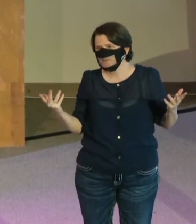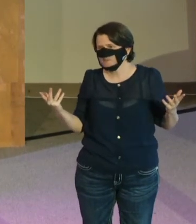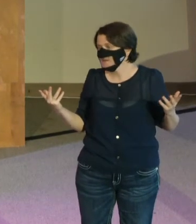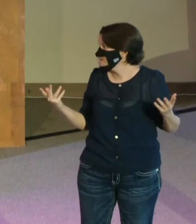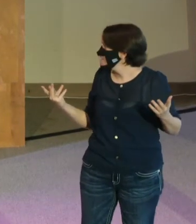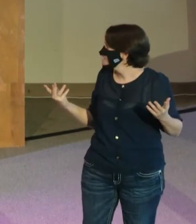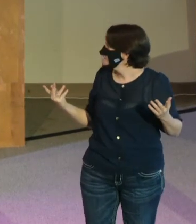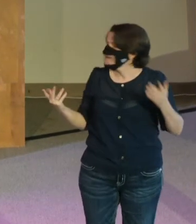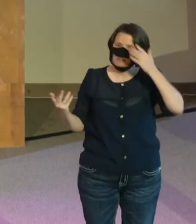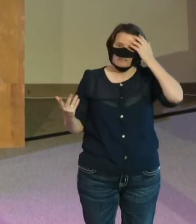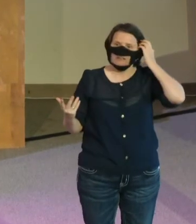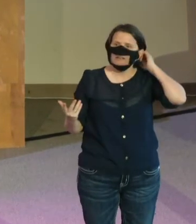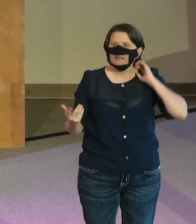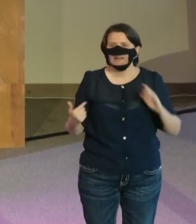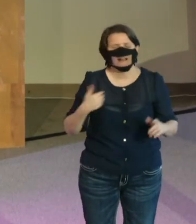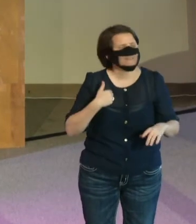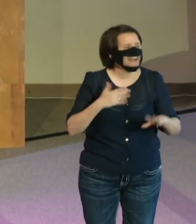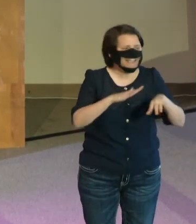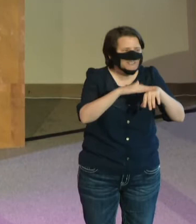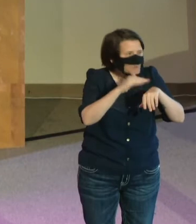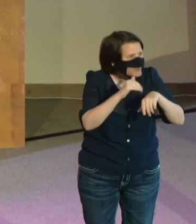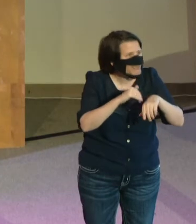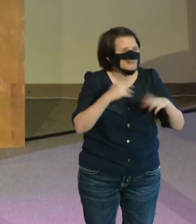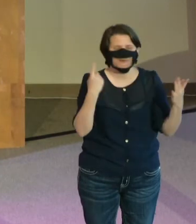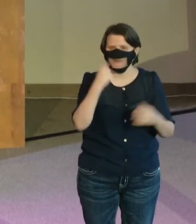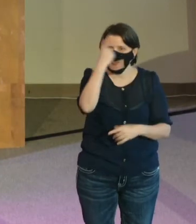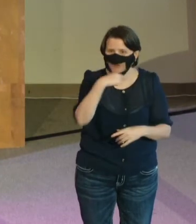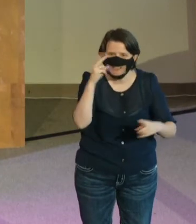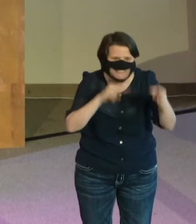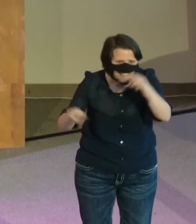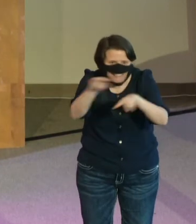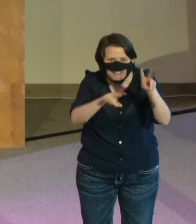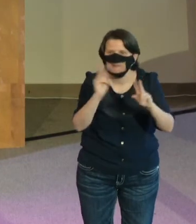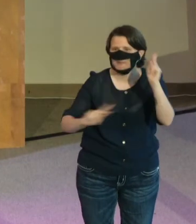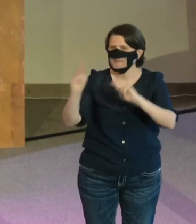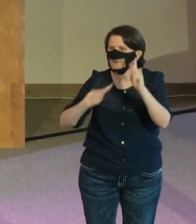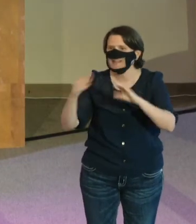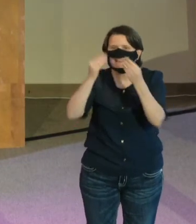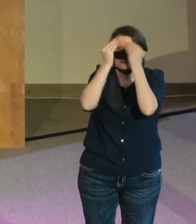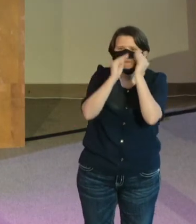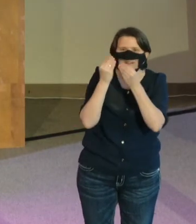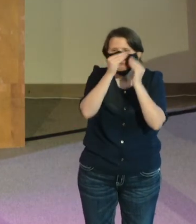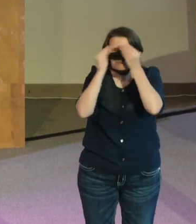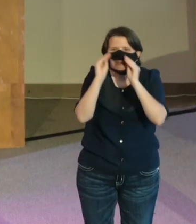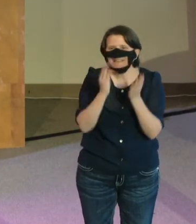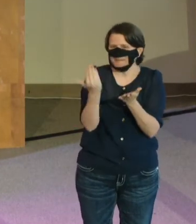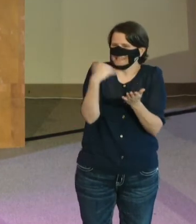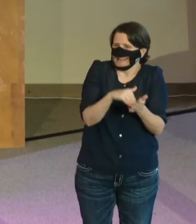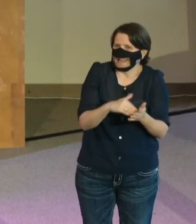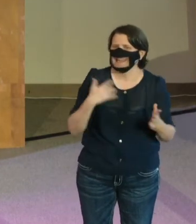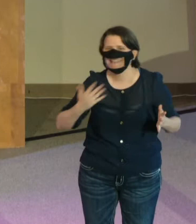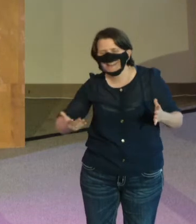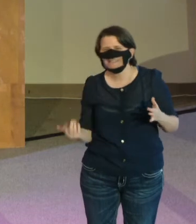I've gotten spoiled. I've gotten spoiled at looking at people's faces. I've gotten spoiled putting on makeup again and all the lip